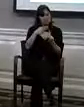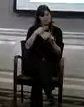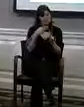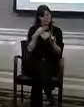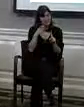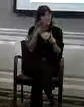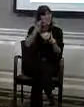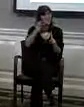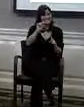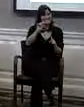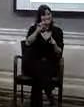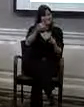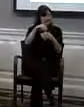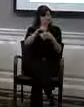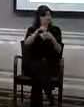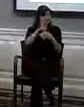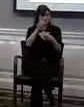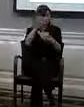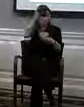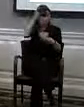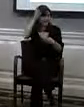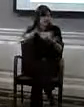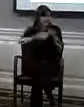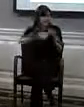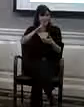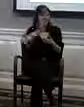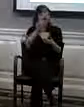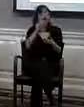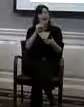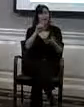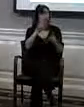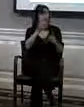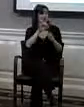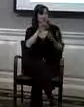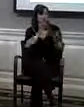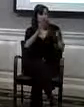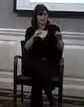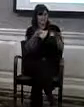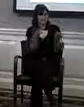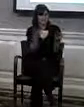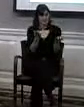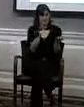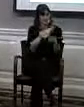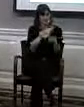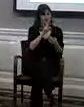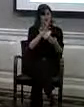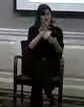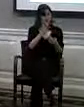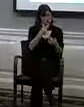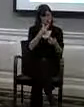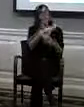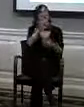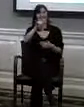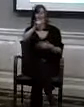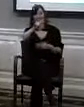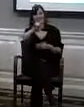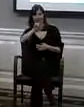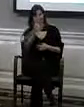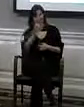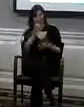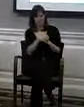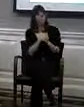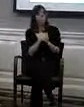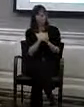a master's in education from here and a BA from Yale. So we're very pleased to welcome you. And thirdly,